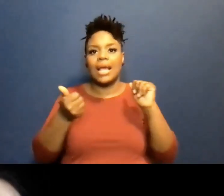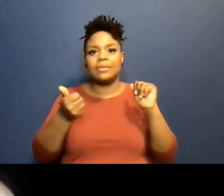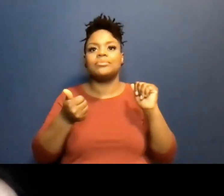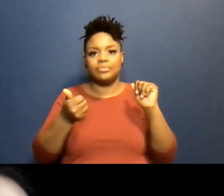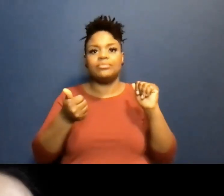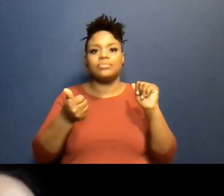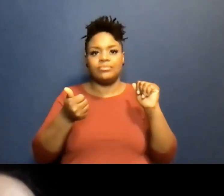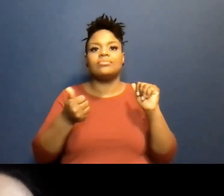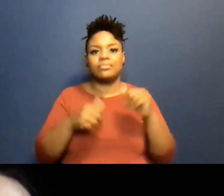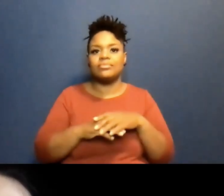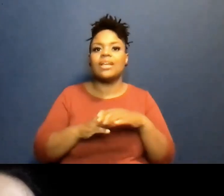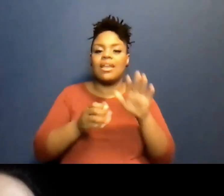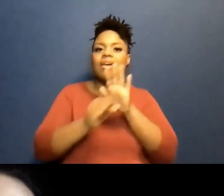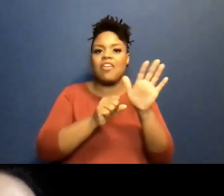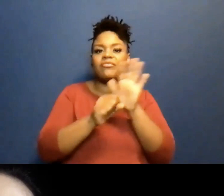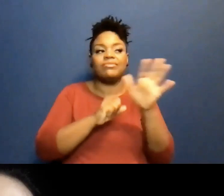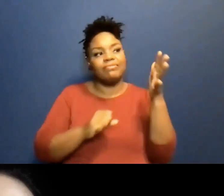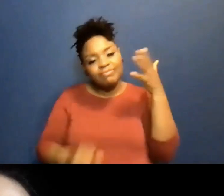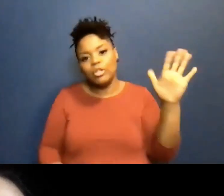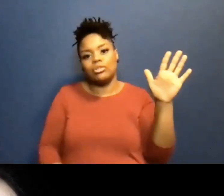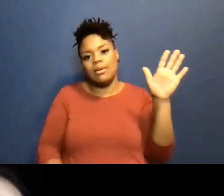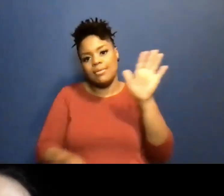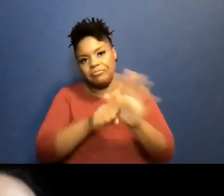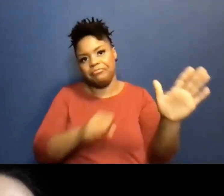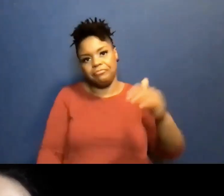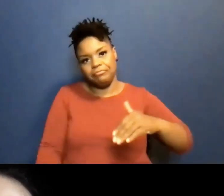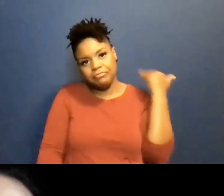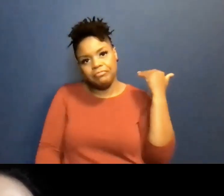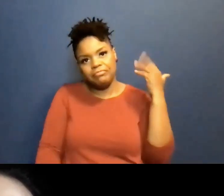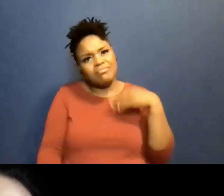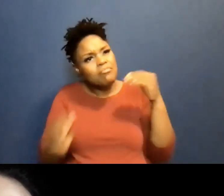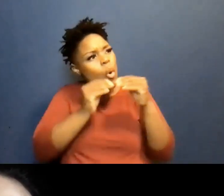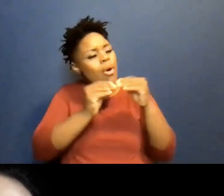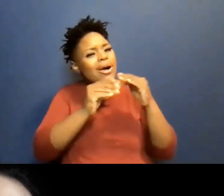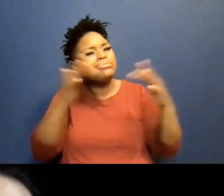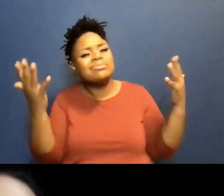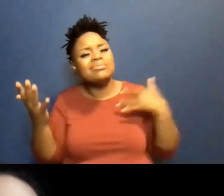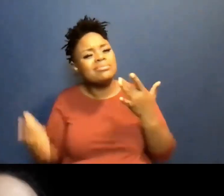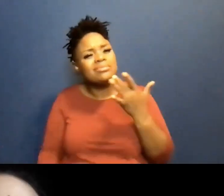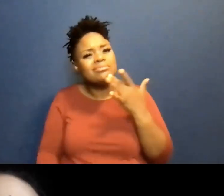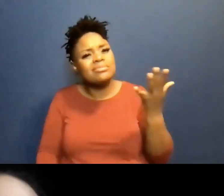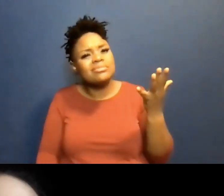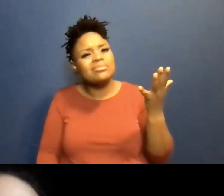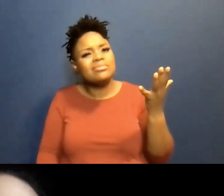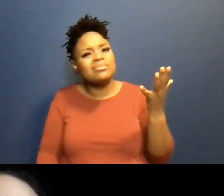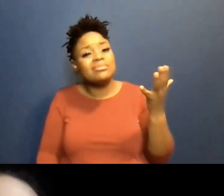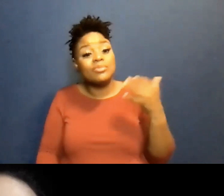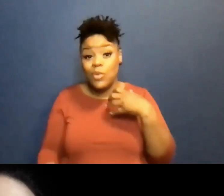think we can move on, we can move forward. Is this where you say we want to get laid too? That's it. Everyone's